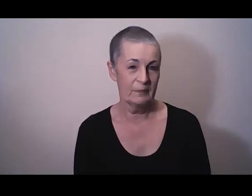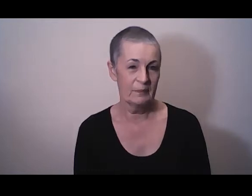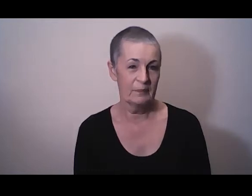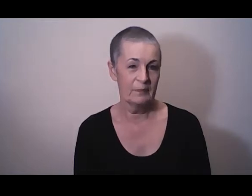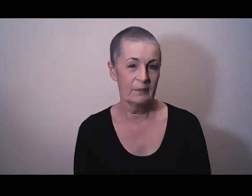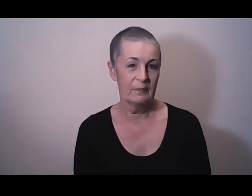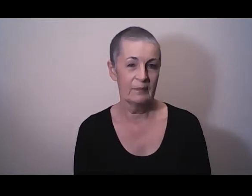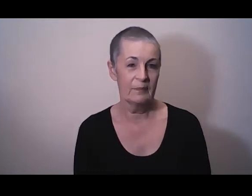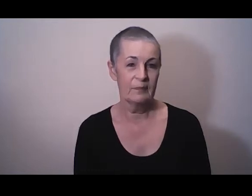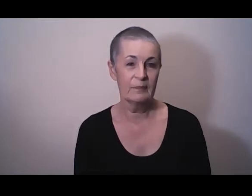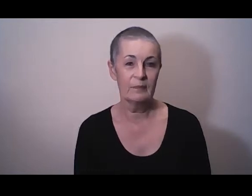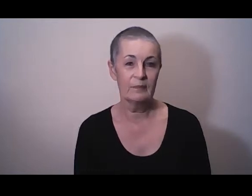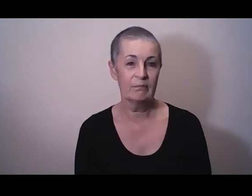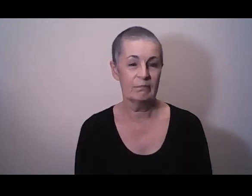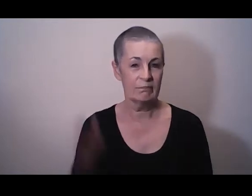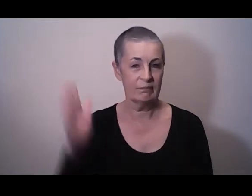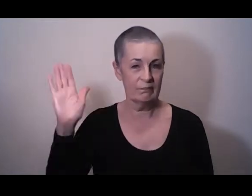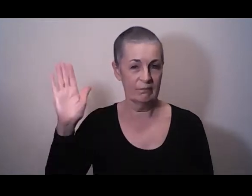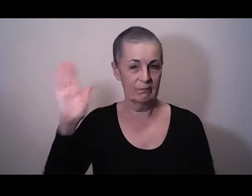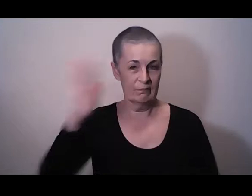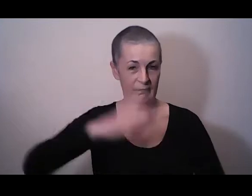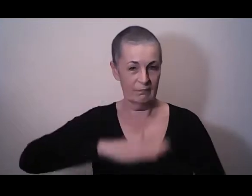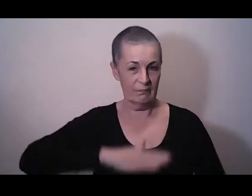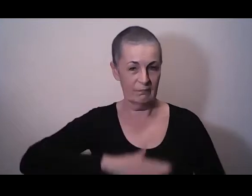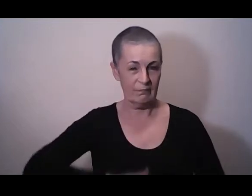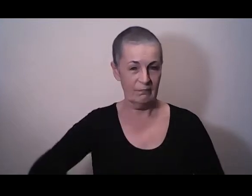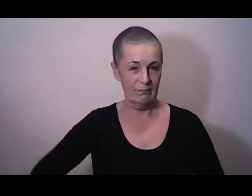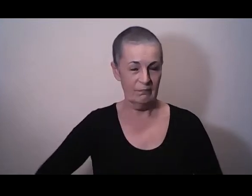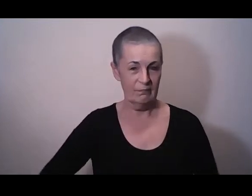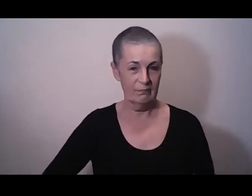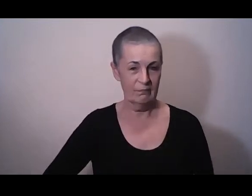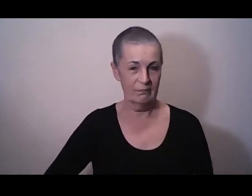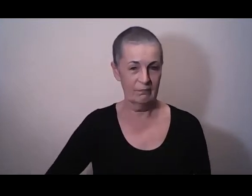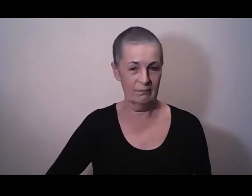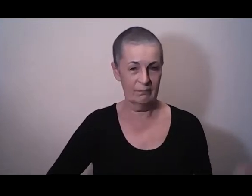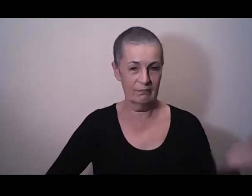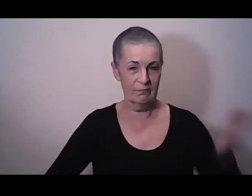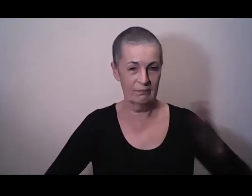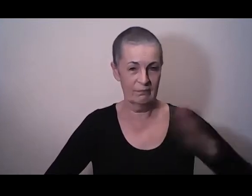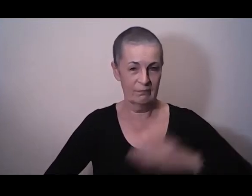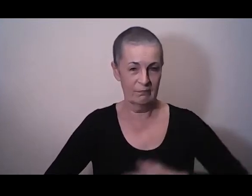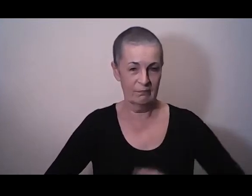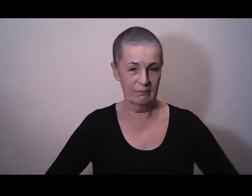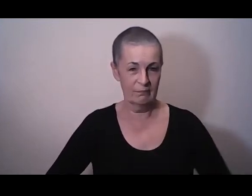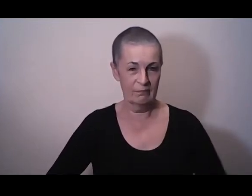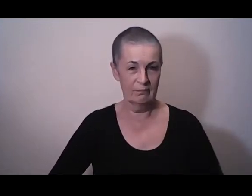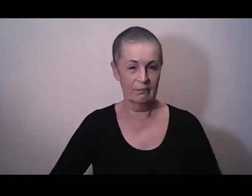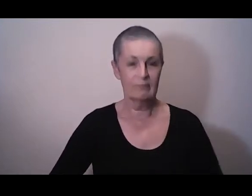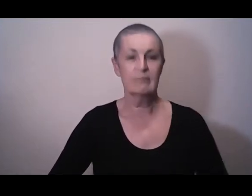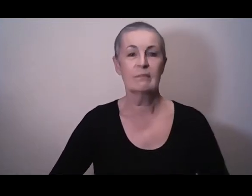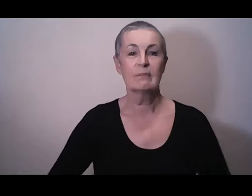And I'll come back to the center, the right hand on the lower cauldron, left hand on top, and I straighten the